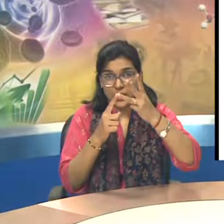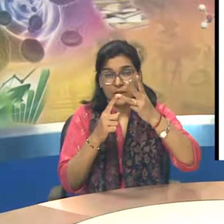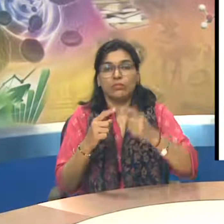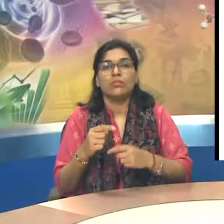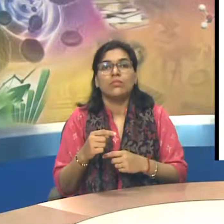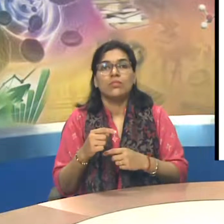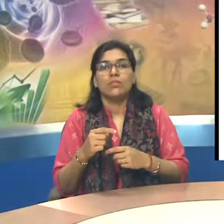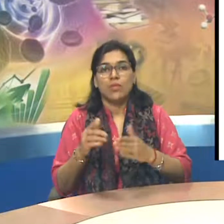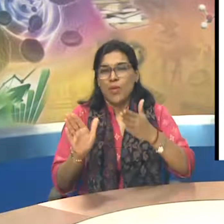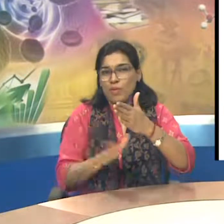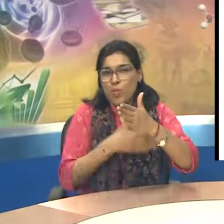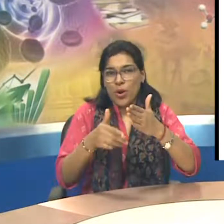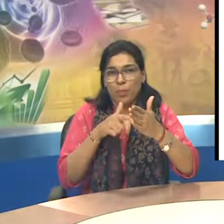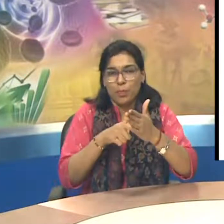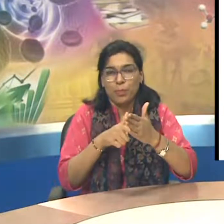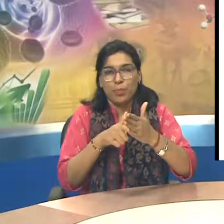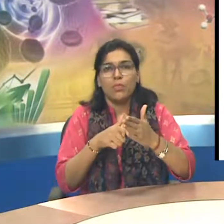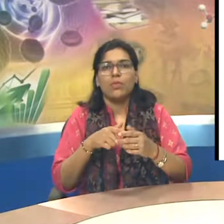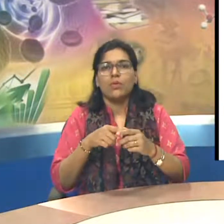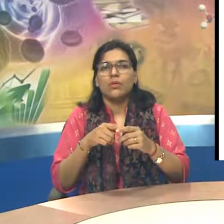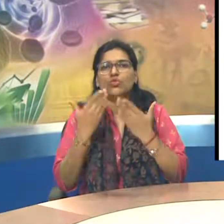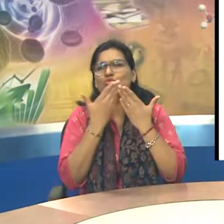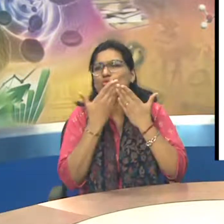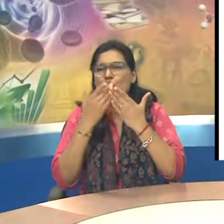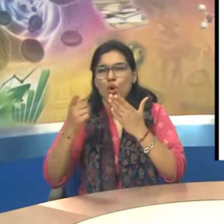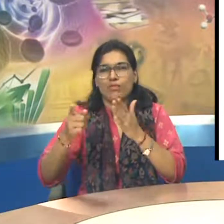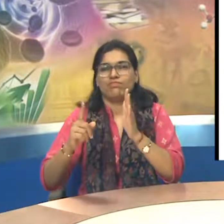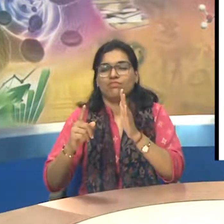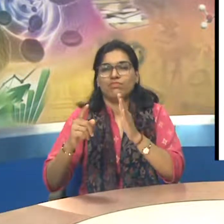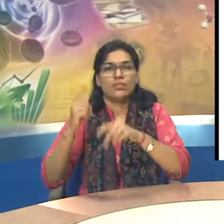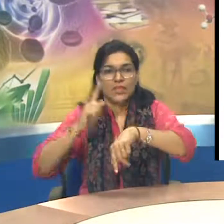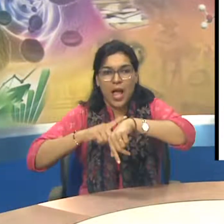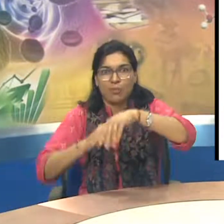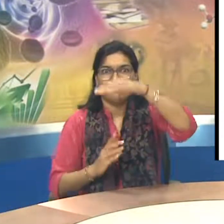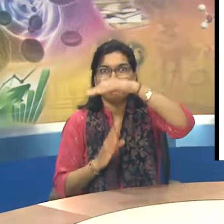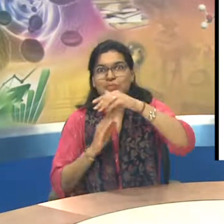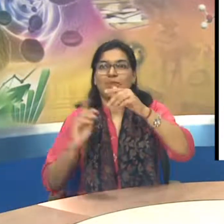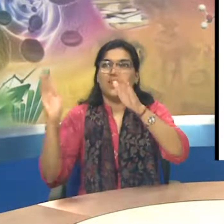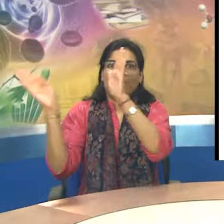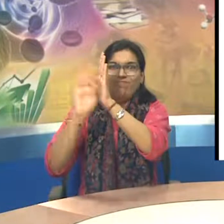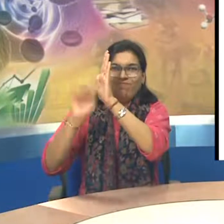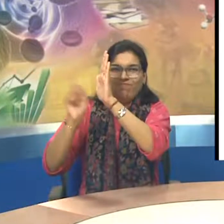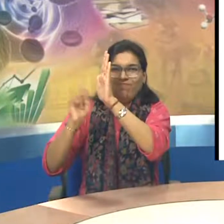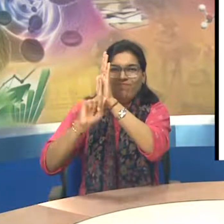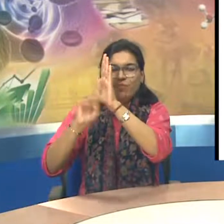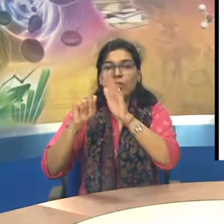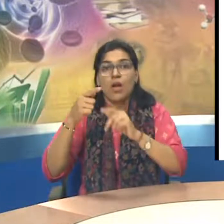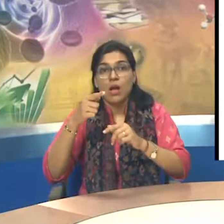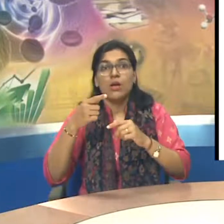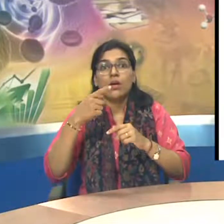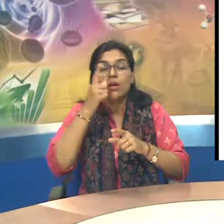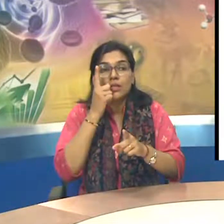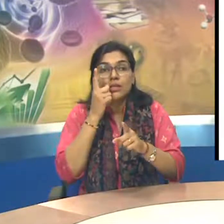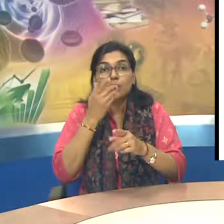person reading letter. A peon ringing a bell in the